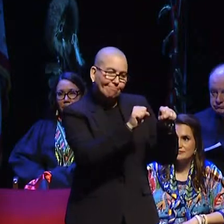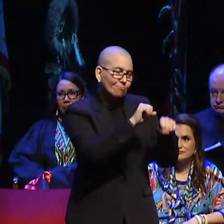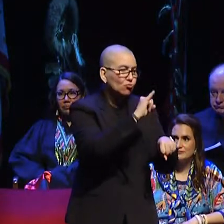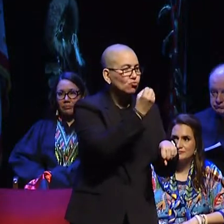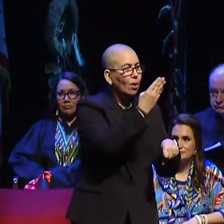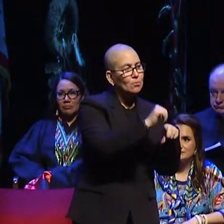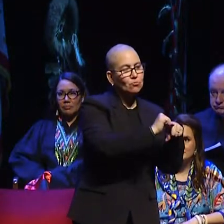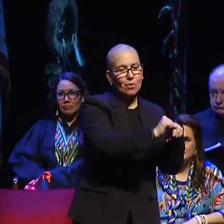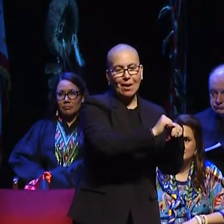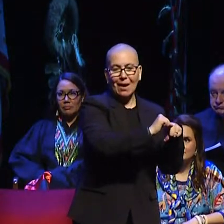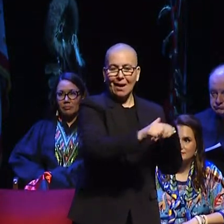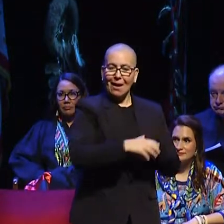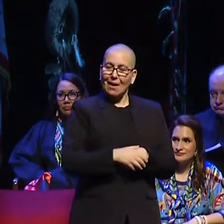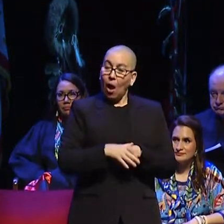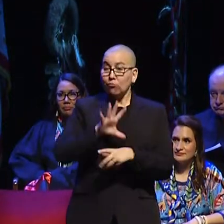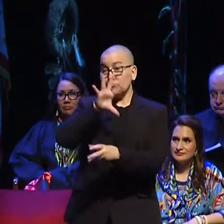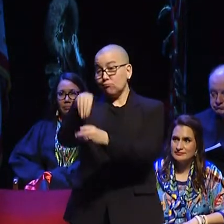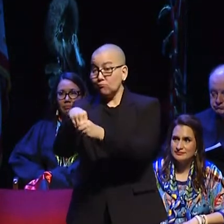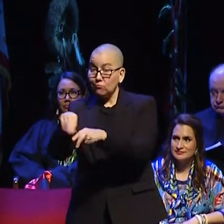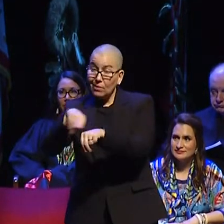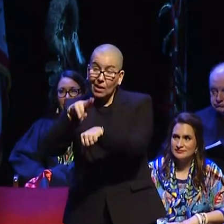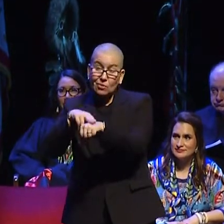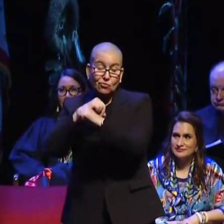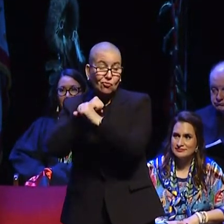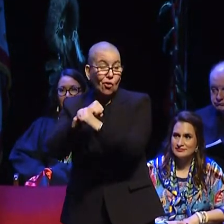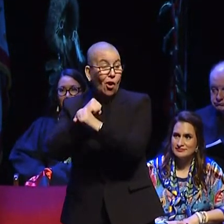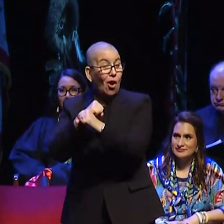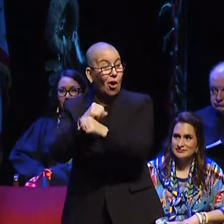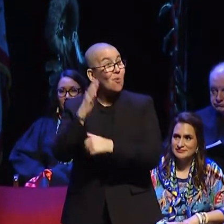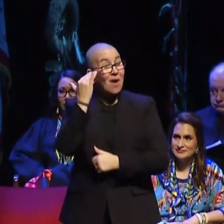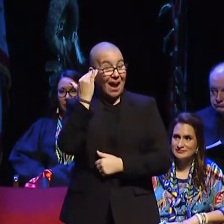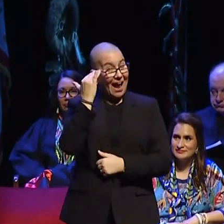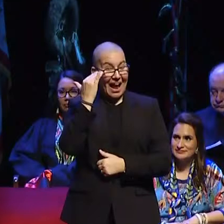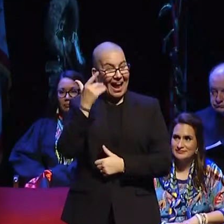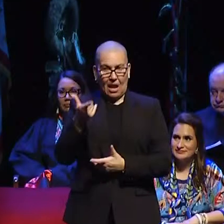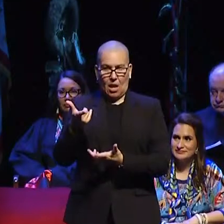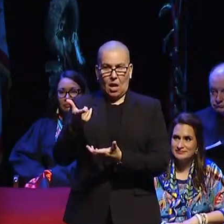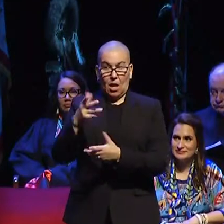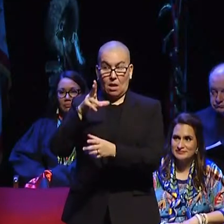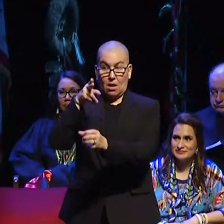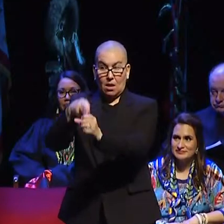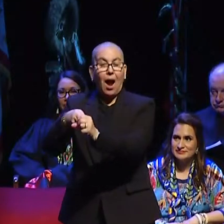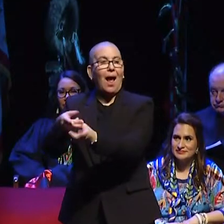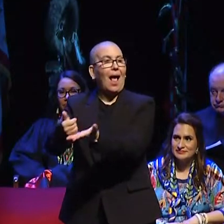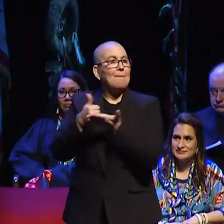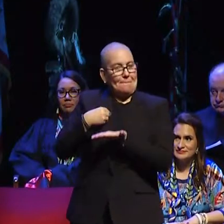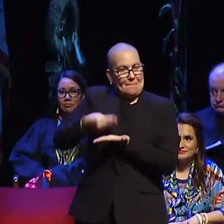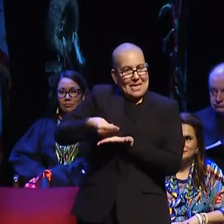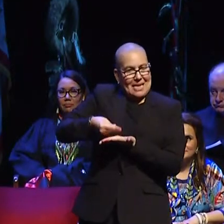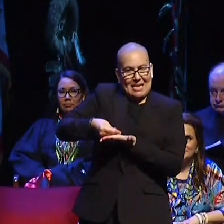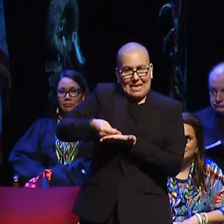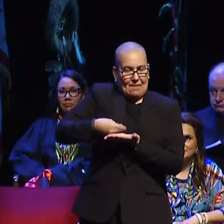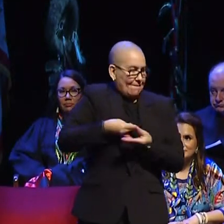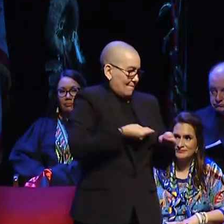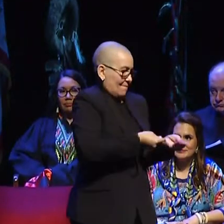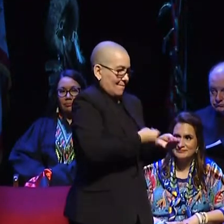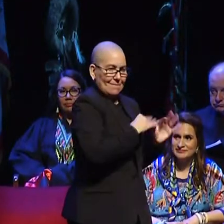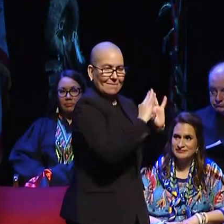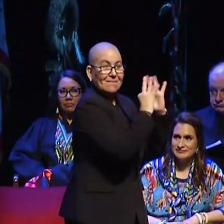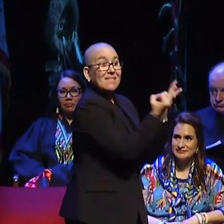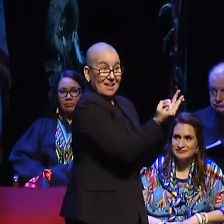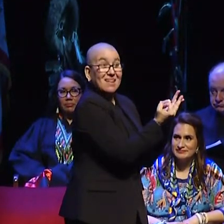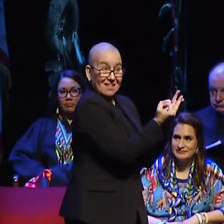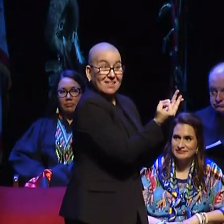you is that every family here, I will invest in you and your family, no matter who you are or where you live, to make sure that